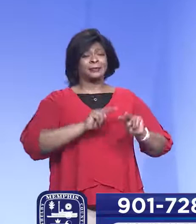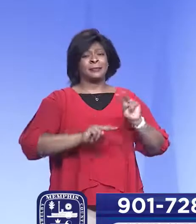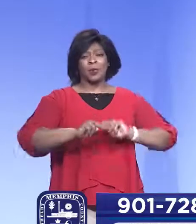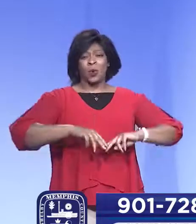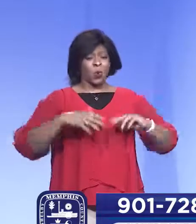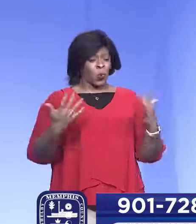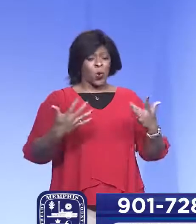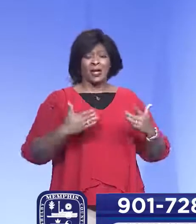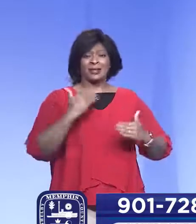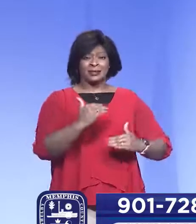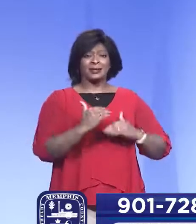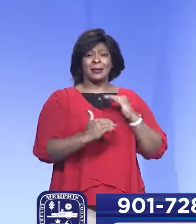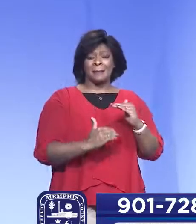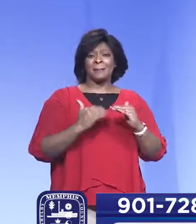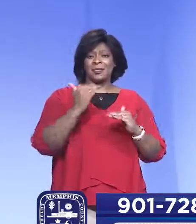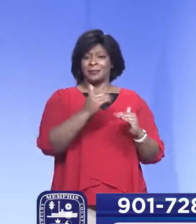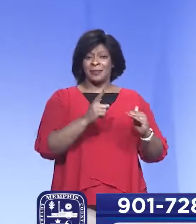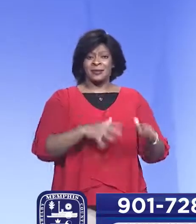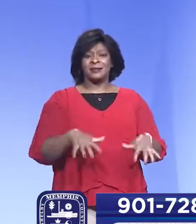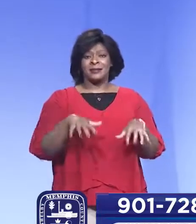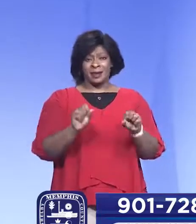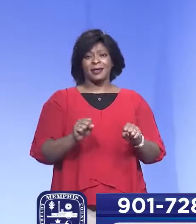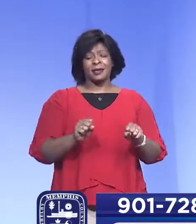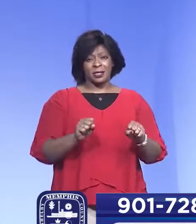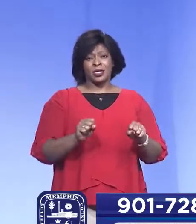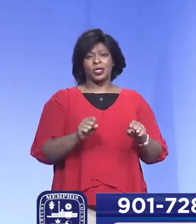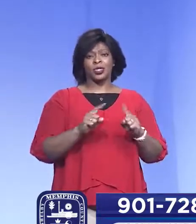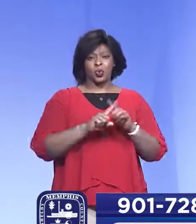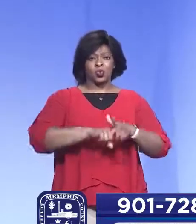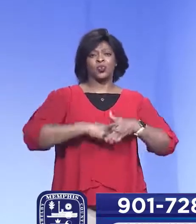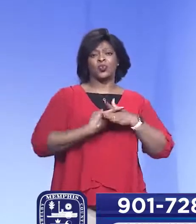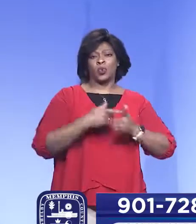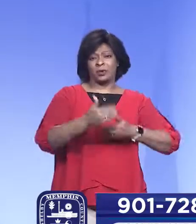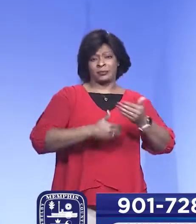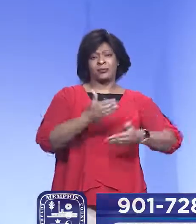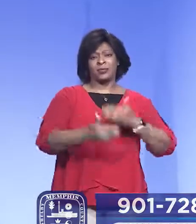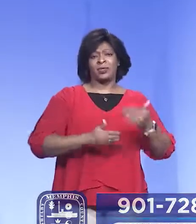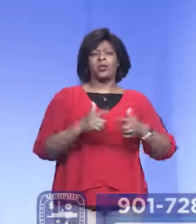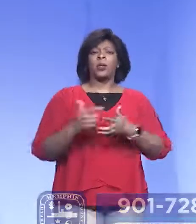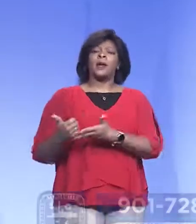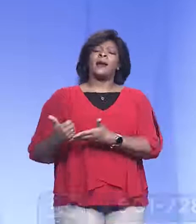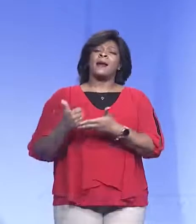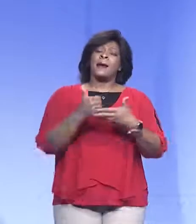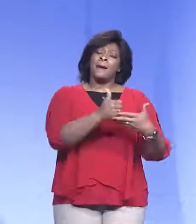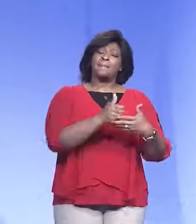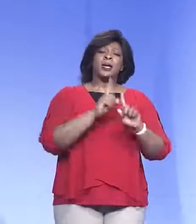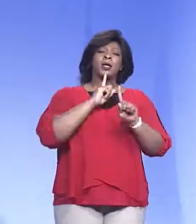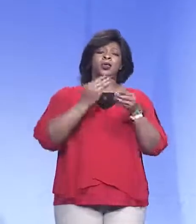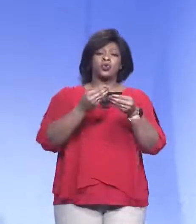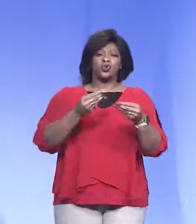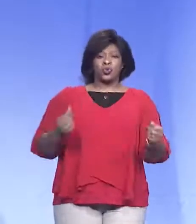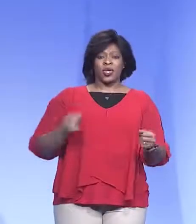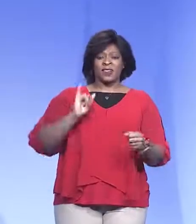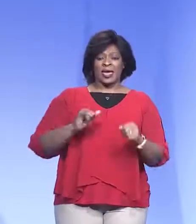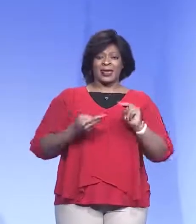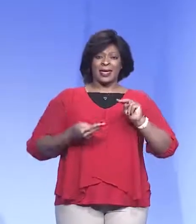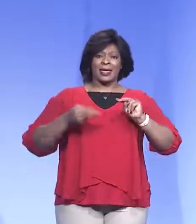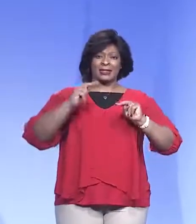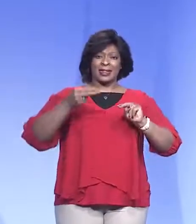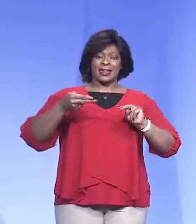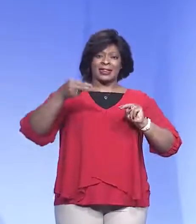what measures that we can implement to help address this